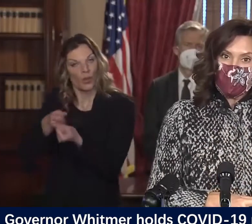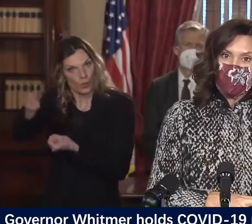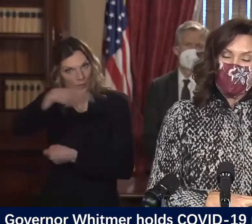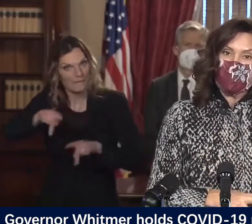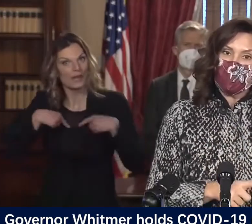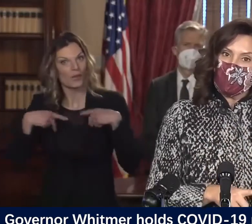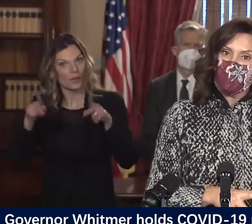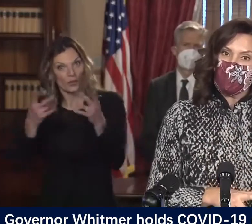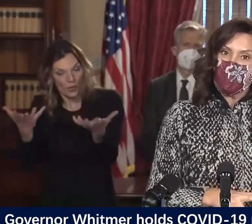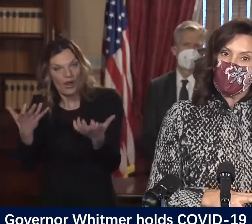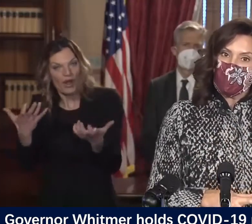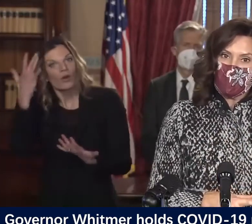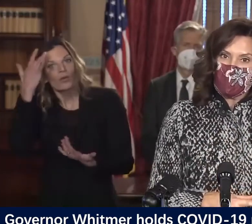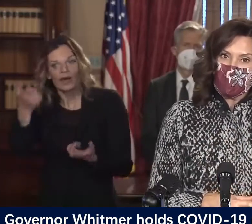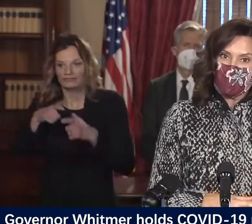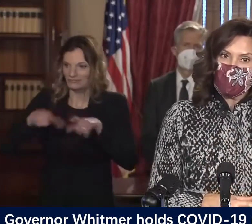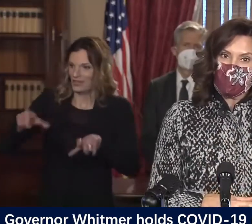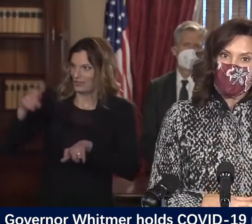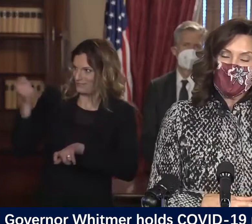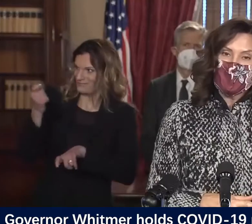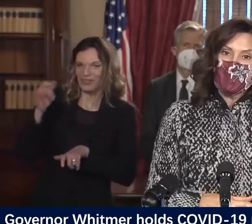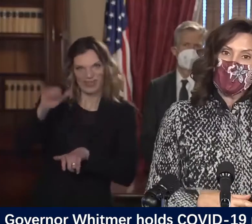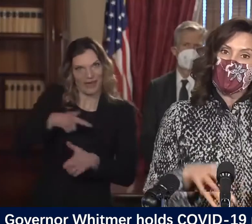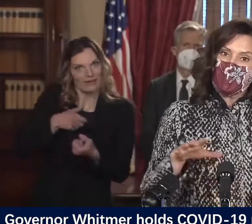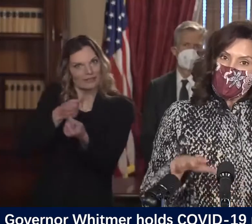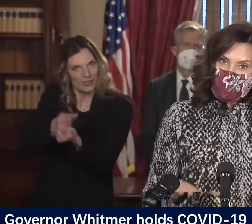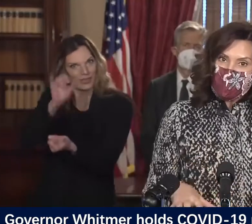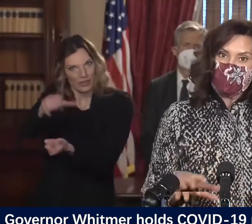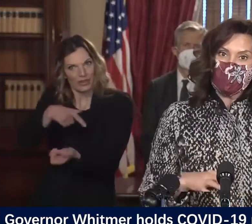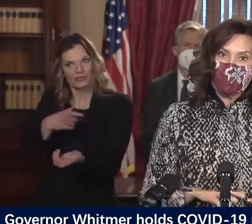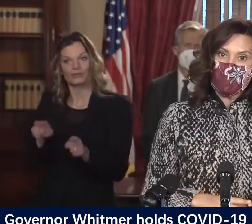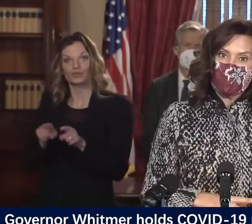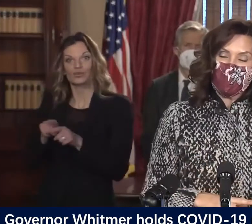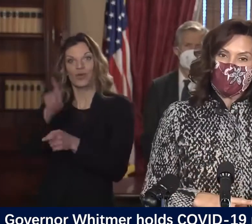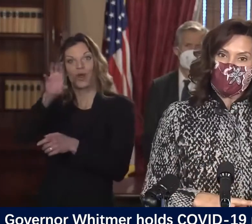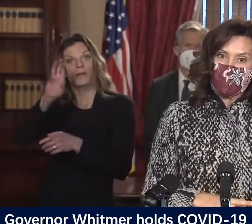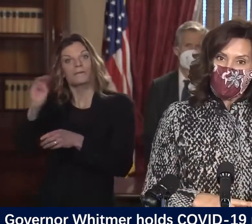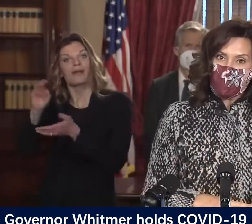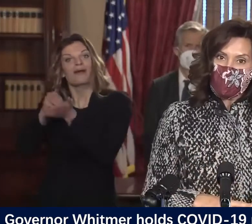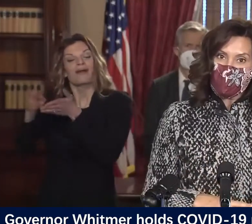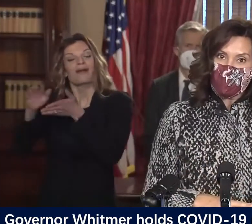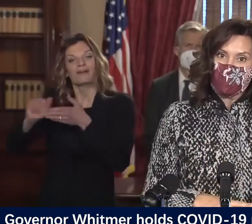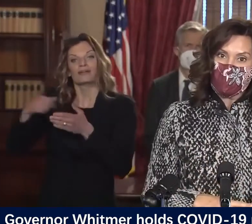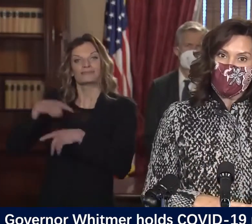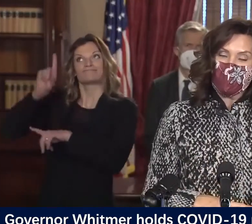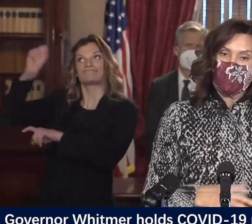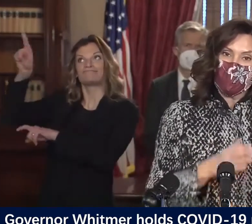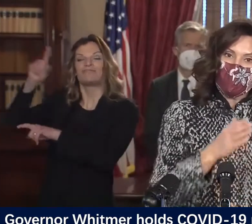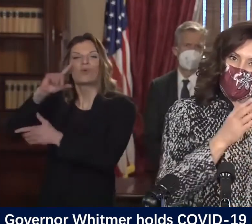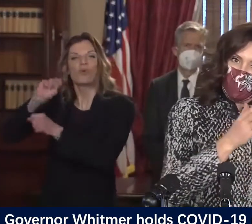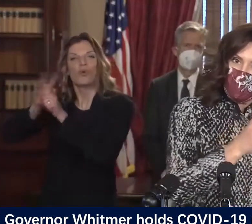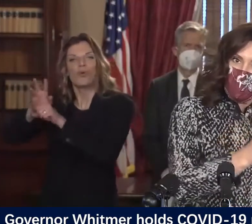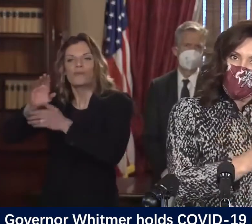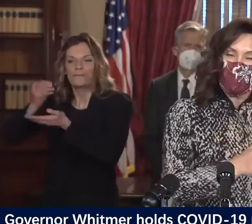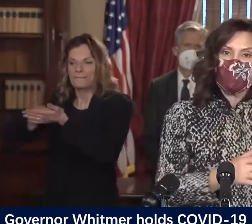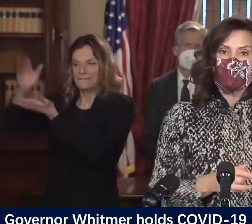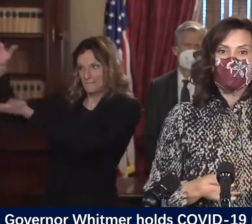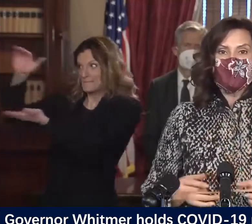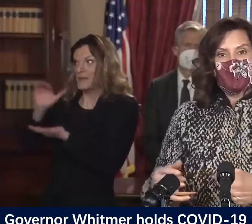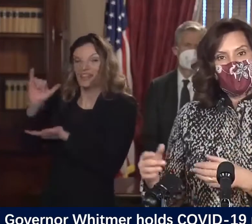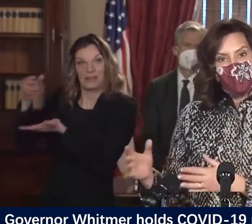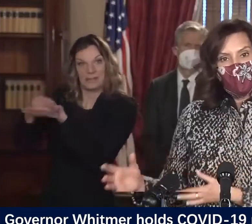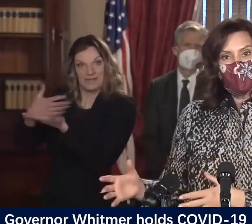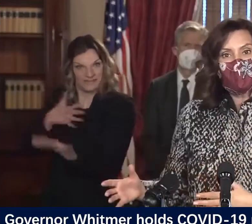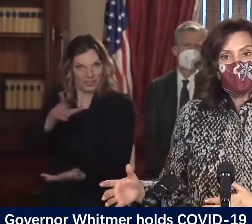extension of unemployment and through $100 million here at the state level that I've asked the legislature to get done. It would go to unemployed